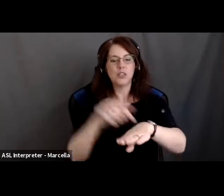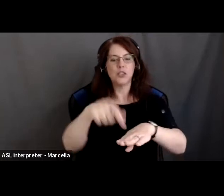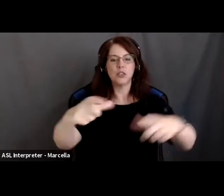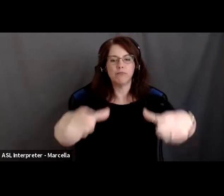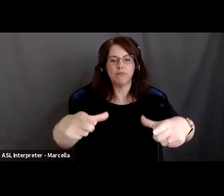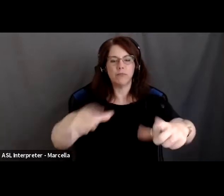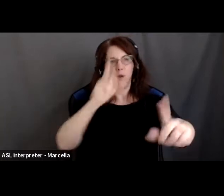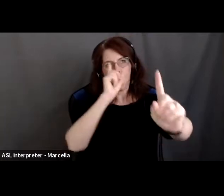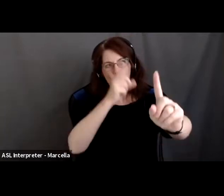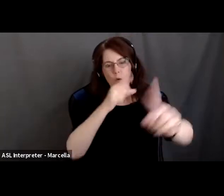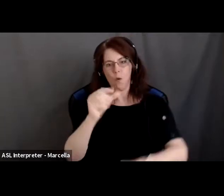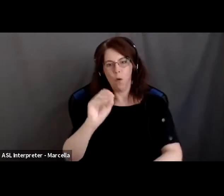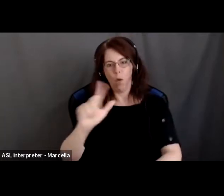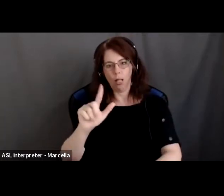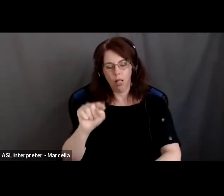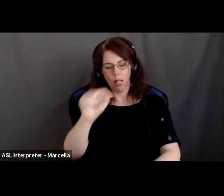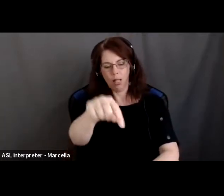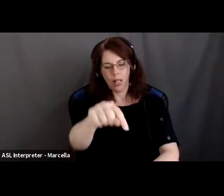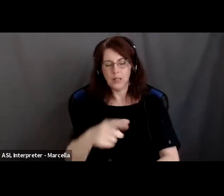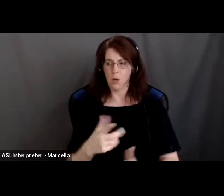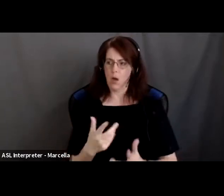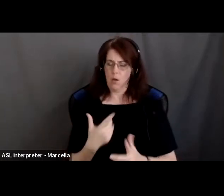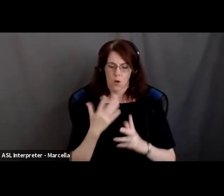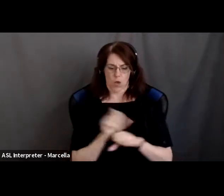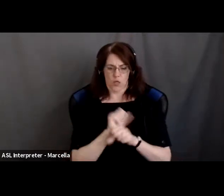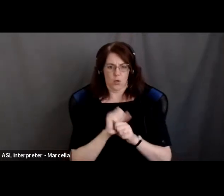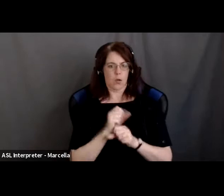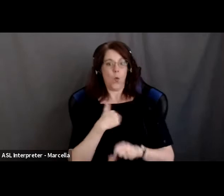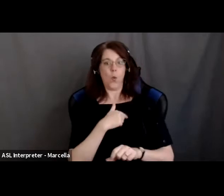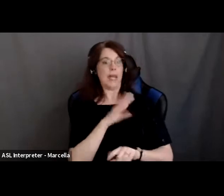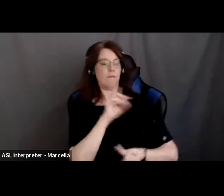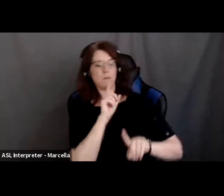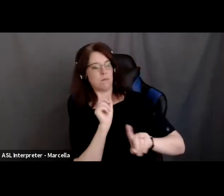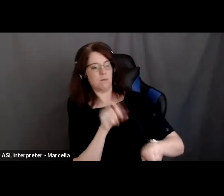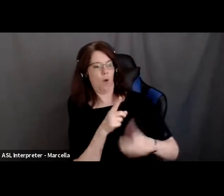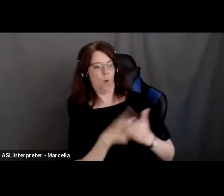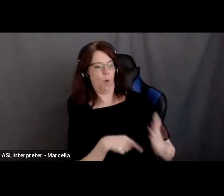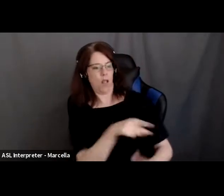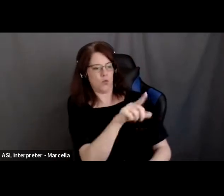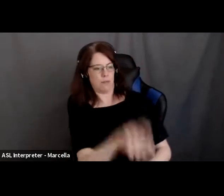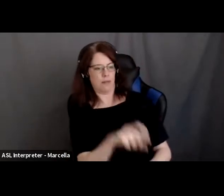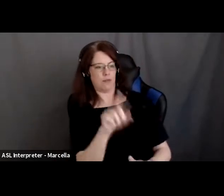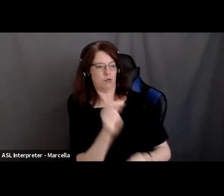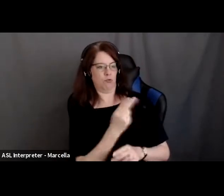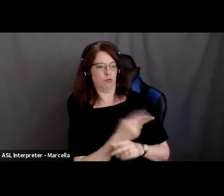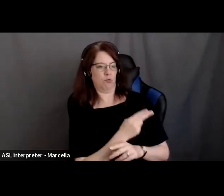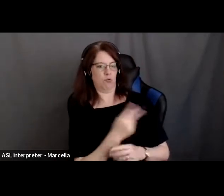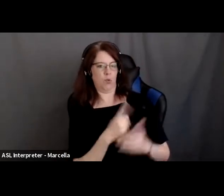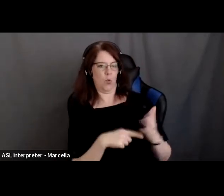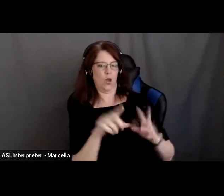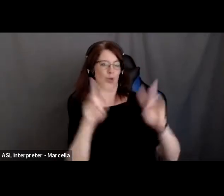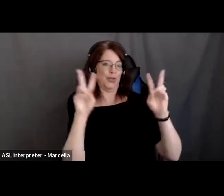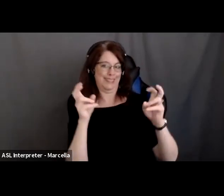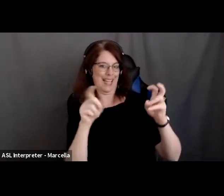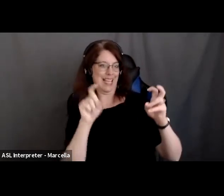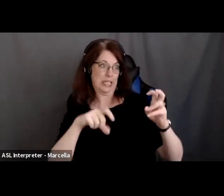want to always work with an individual. We never dictate what somebody needs to use. Needs, I'm going to put air quotes